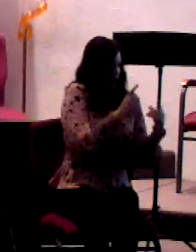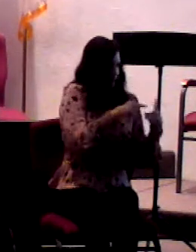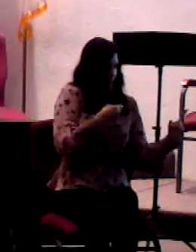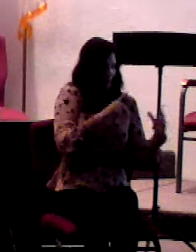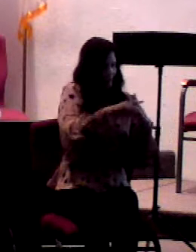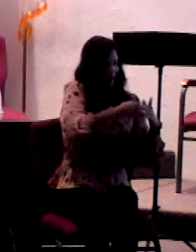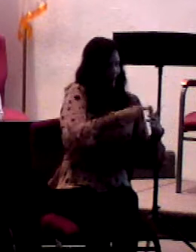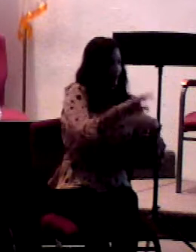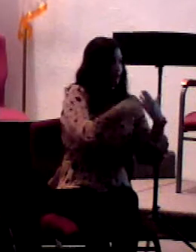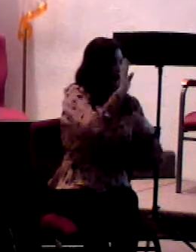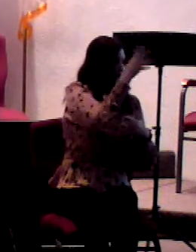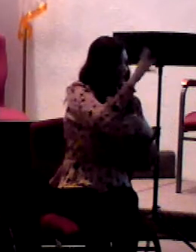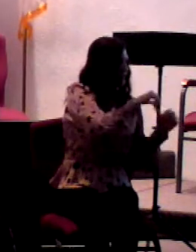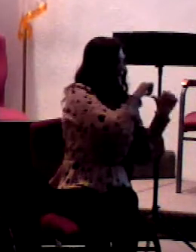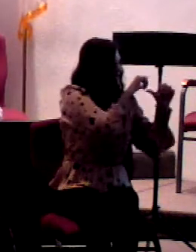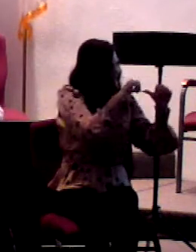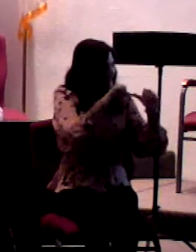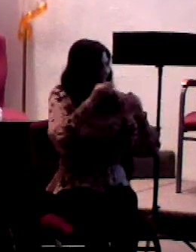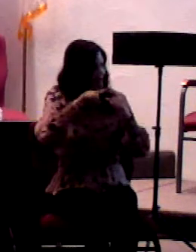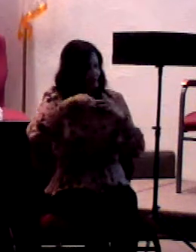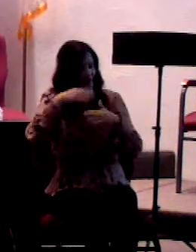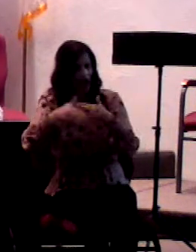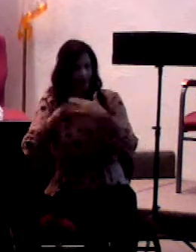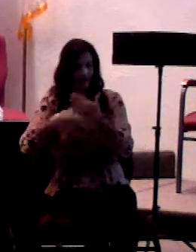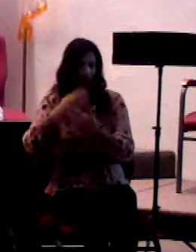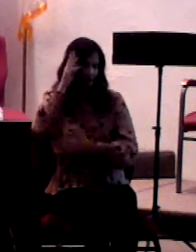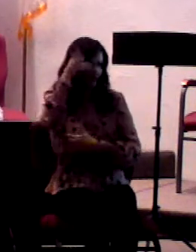He continues to be there through the end of all creation.